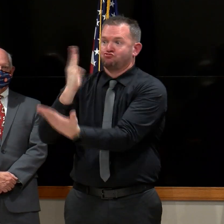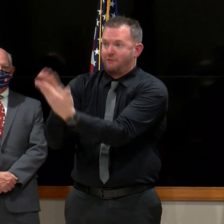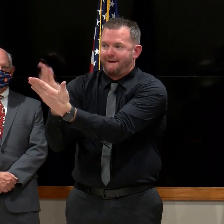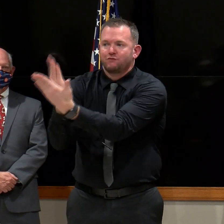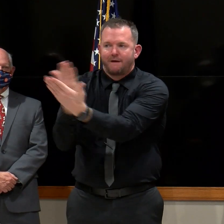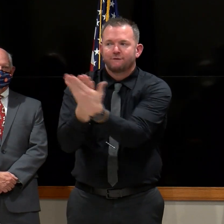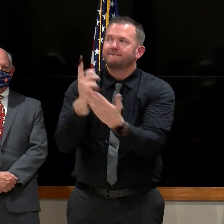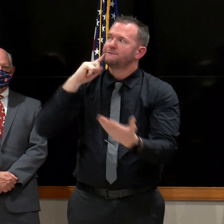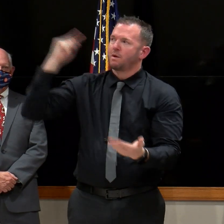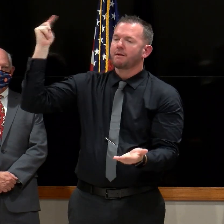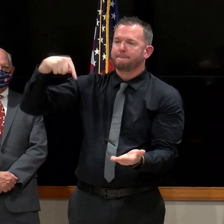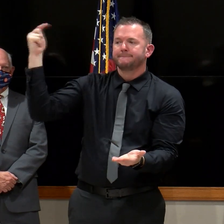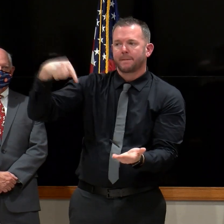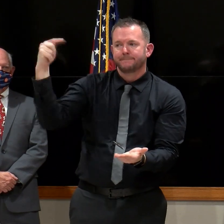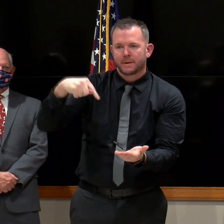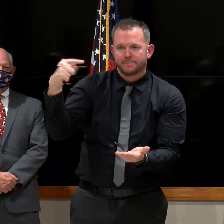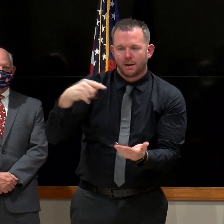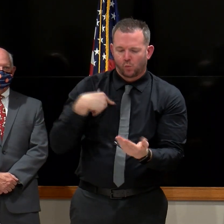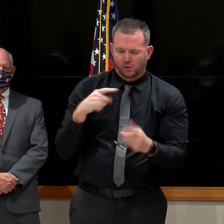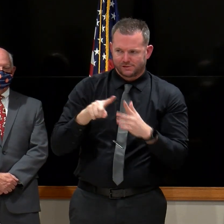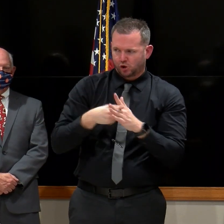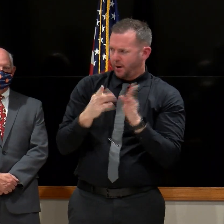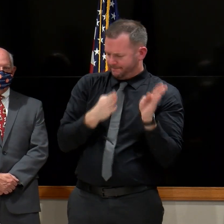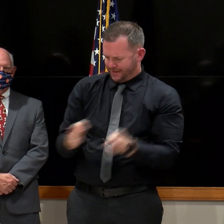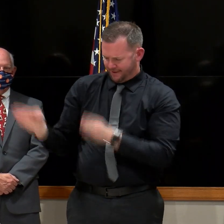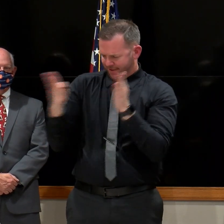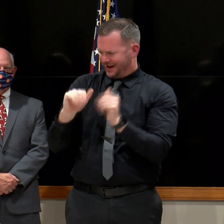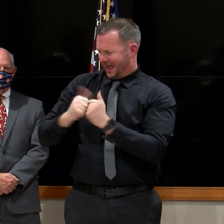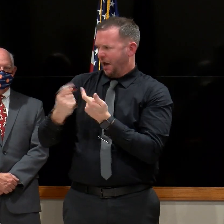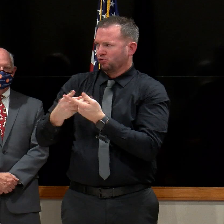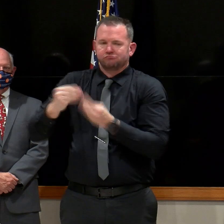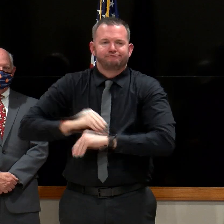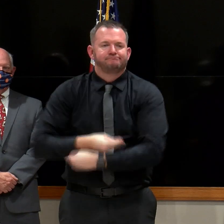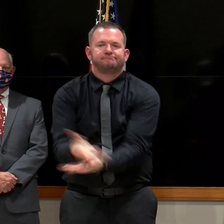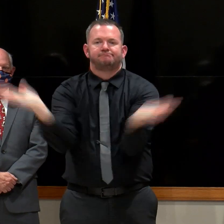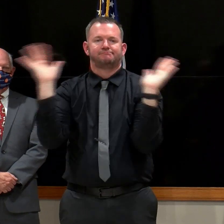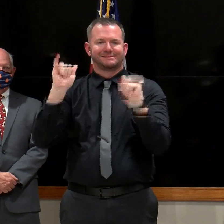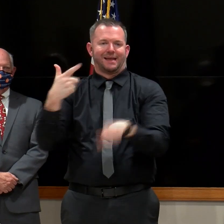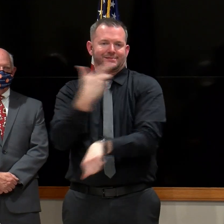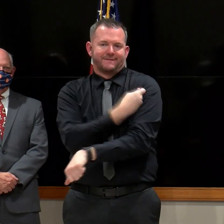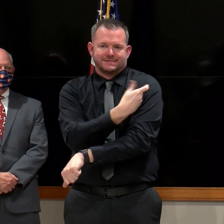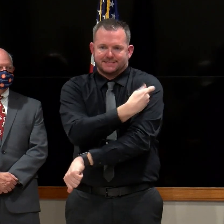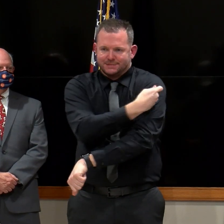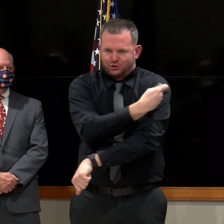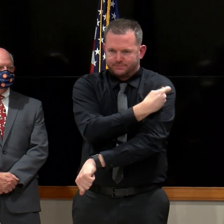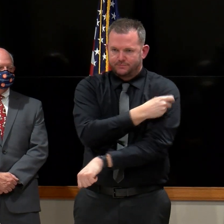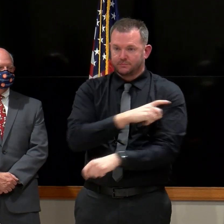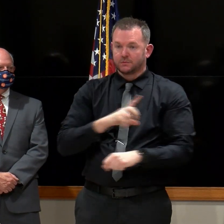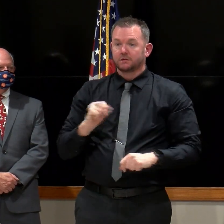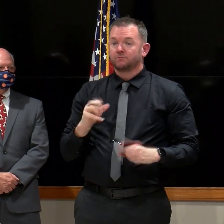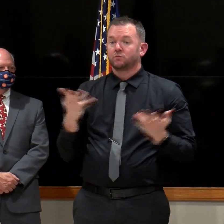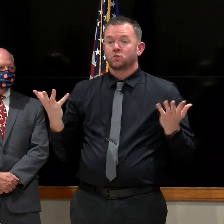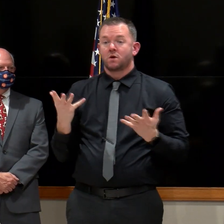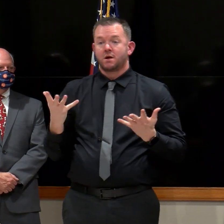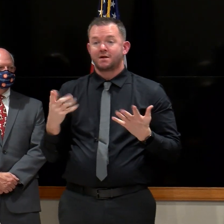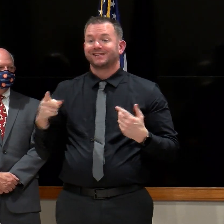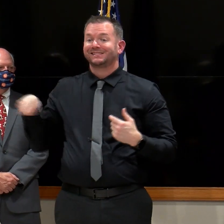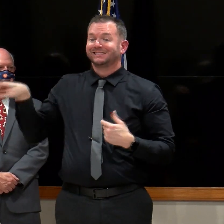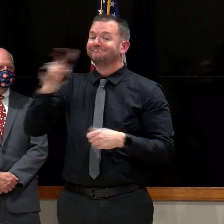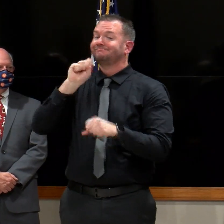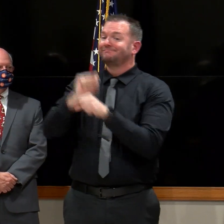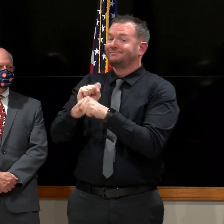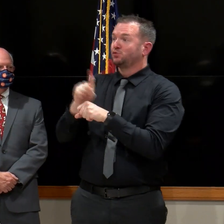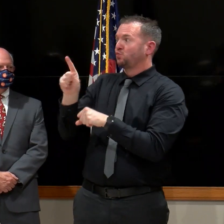accumulated as they proceed to do the work as best they can. I had the privilege of, before leaving